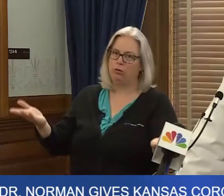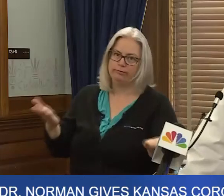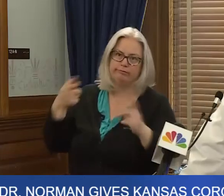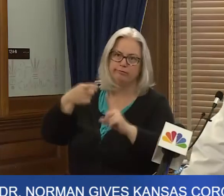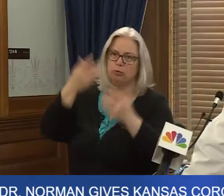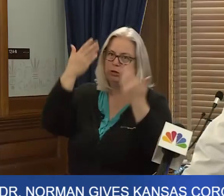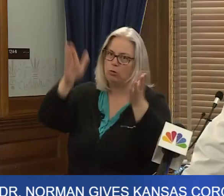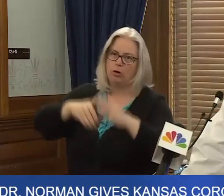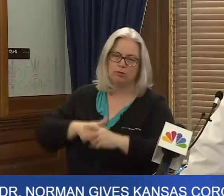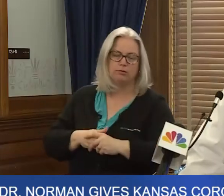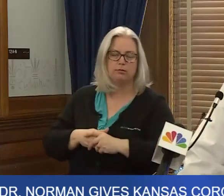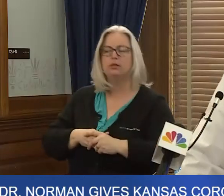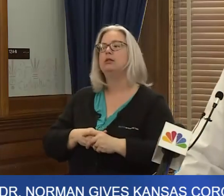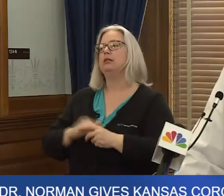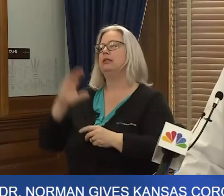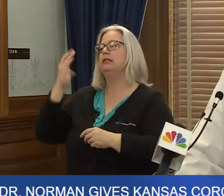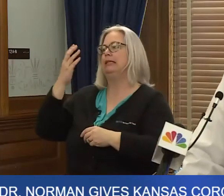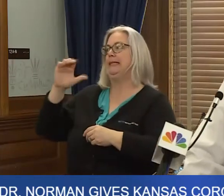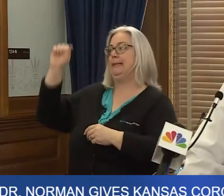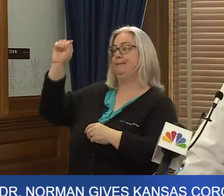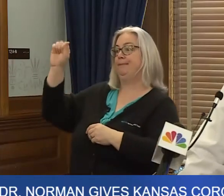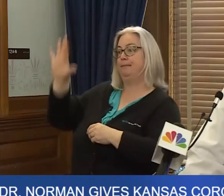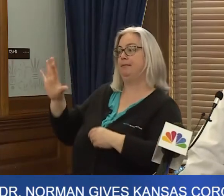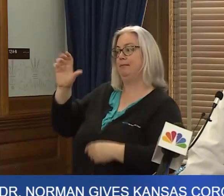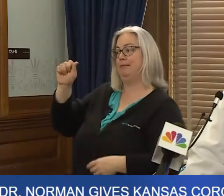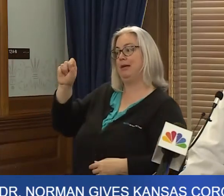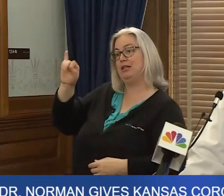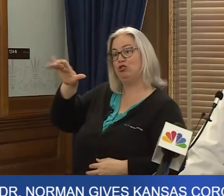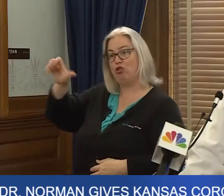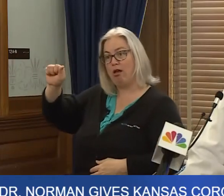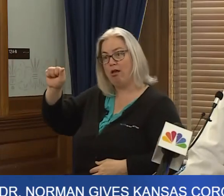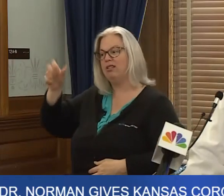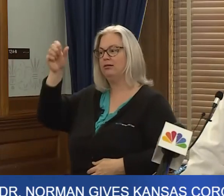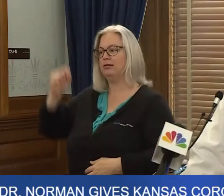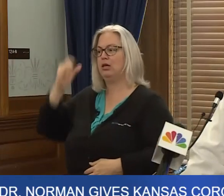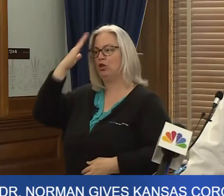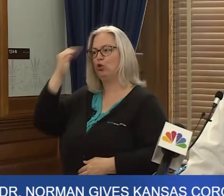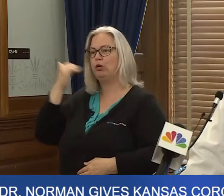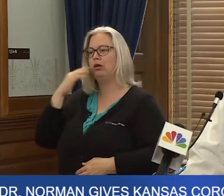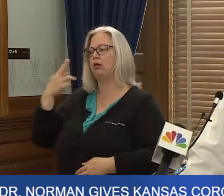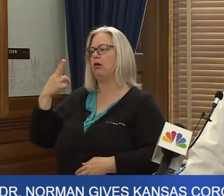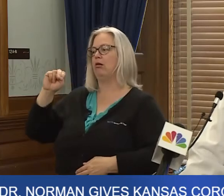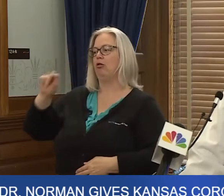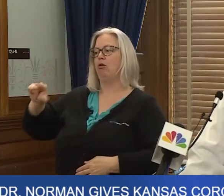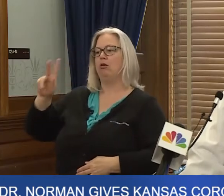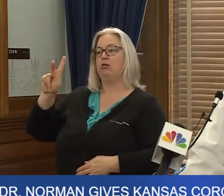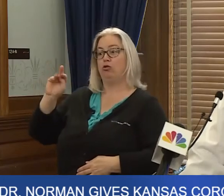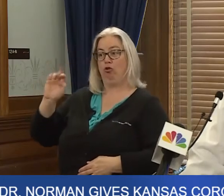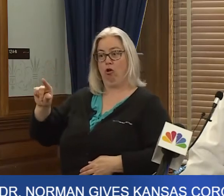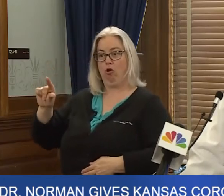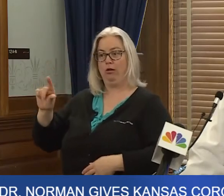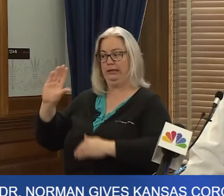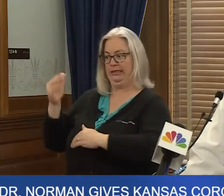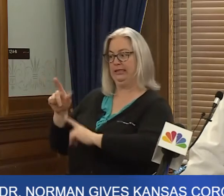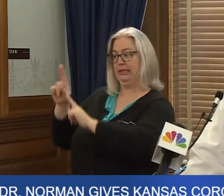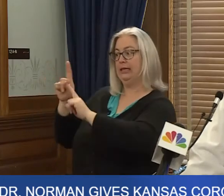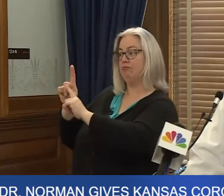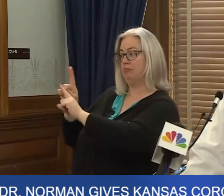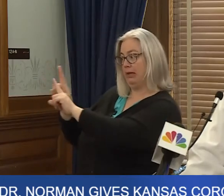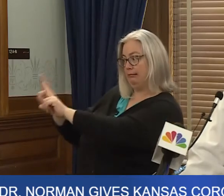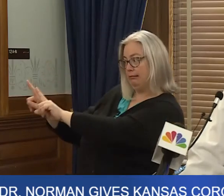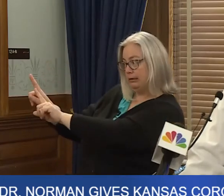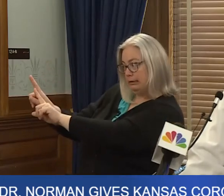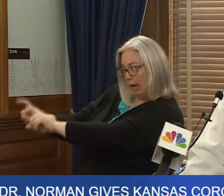There appear in Asia, particularly in South Korea and Hong Kong, to be people that were test proven